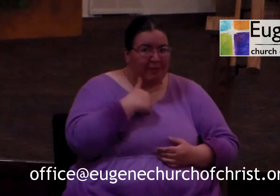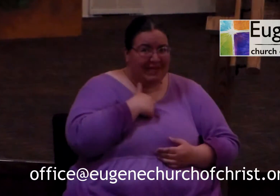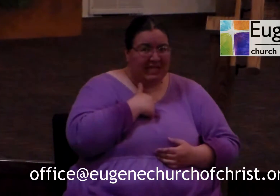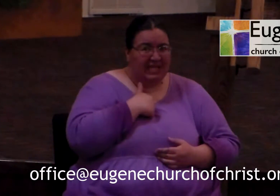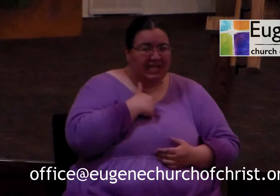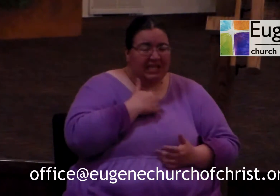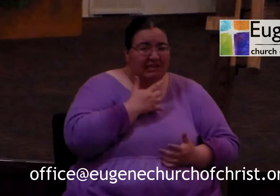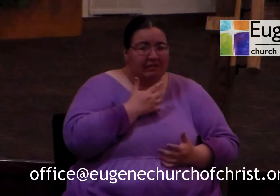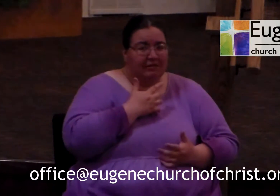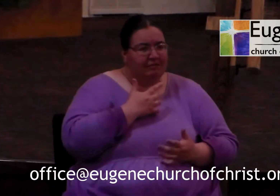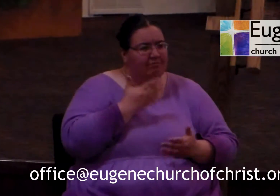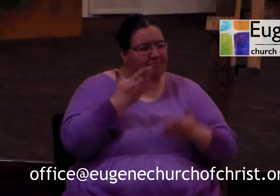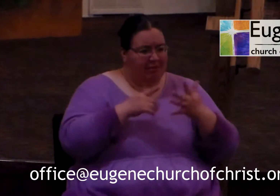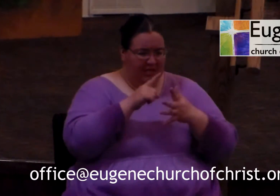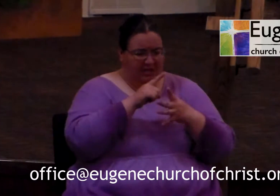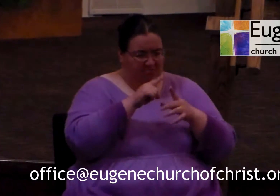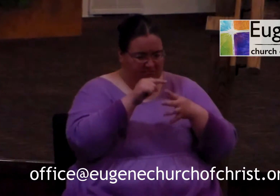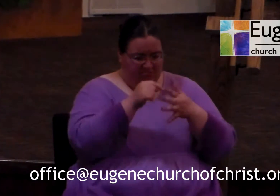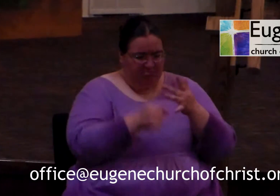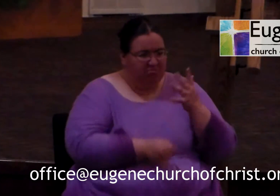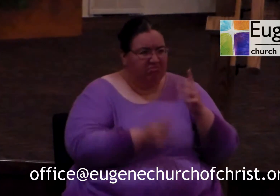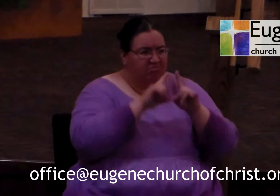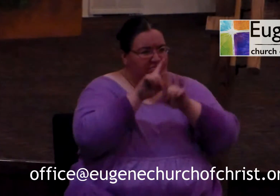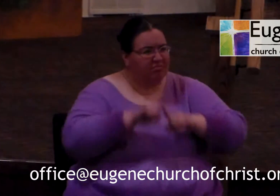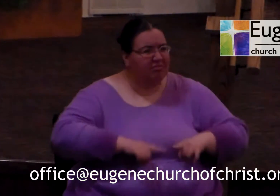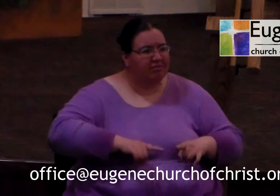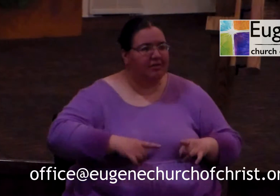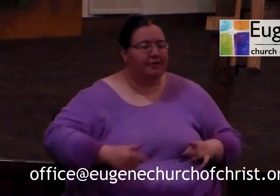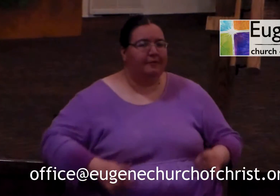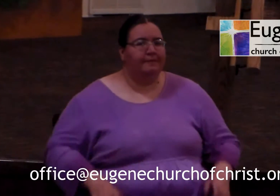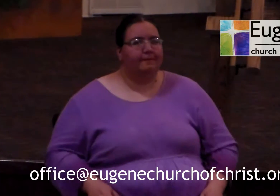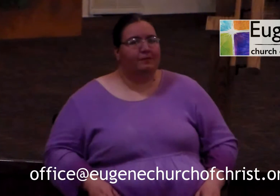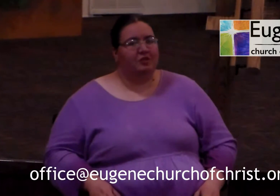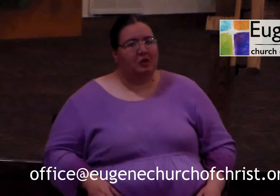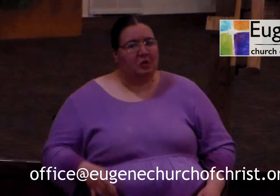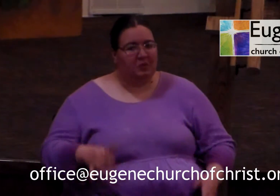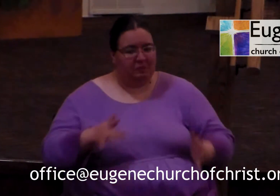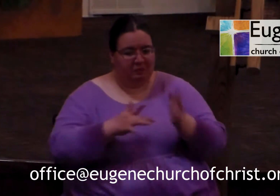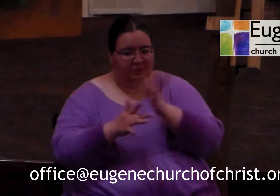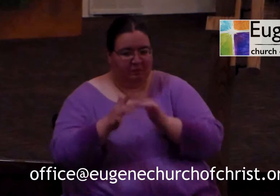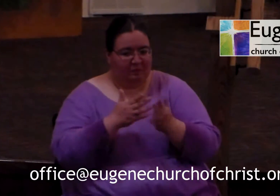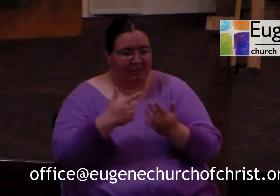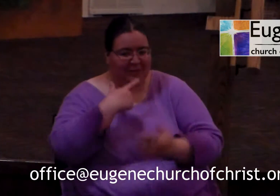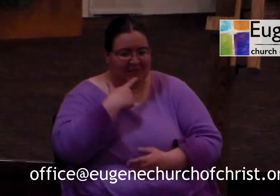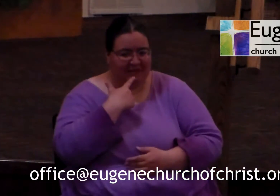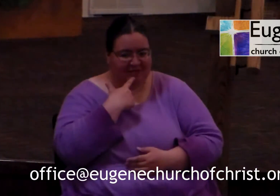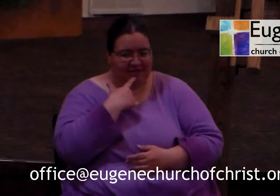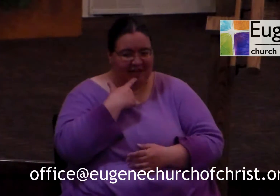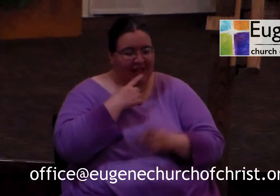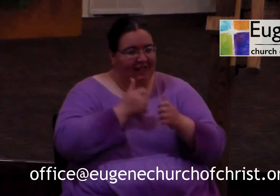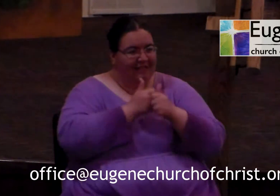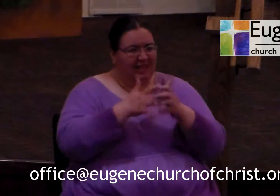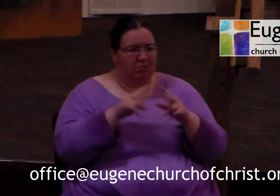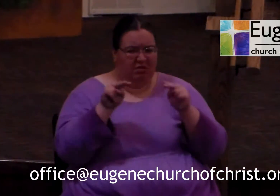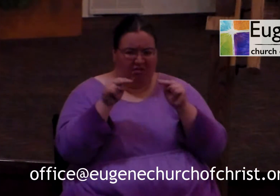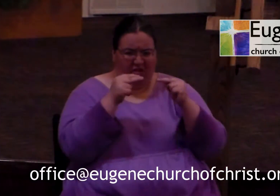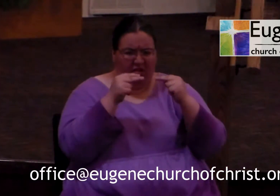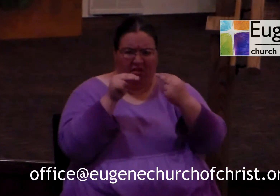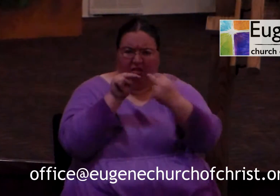through your mind. It says that his disciples, they stared at one another, and they're at a loss. They're at a loss to know which